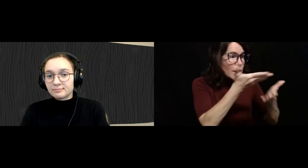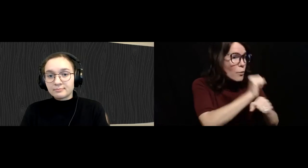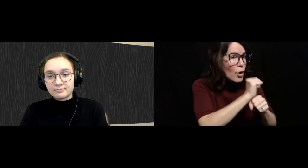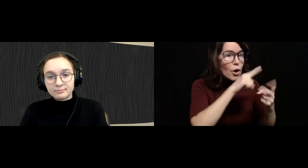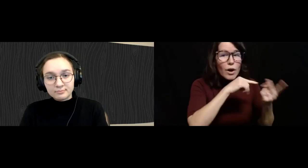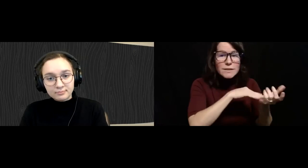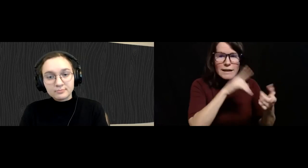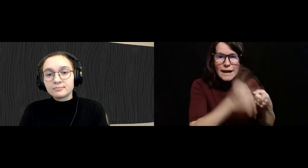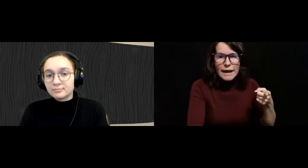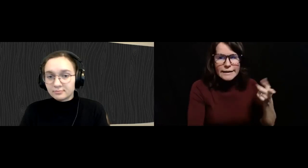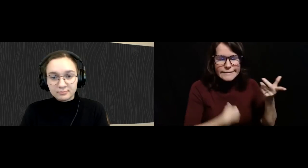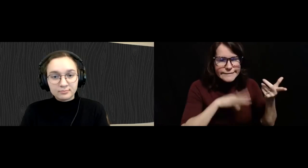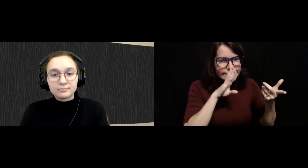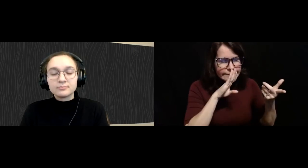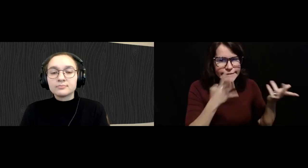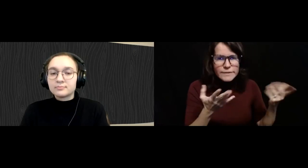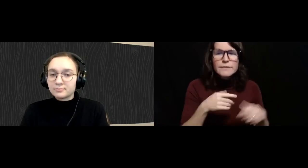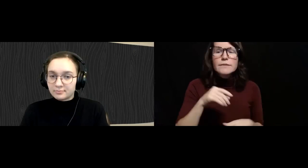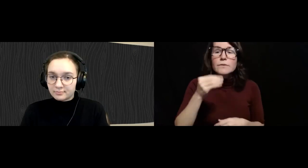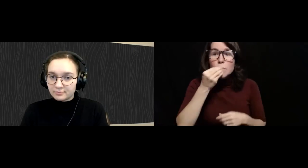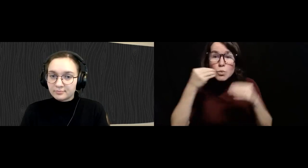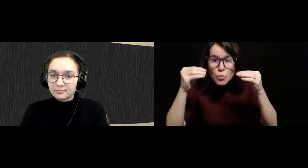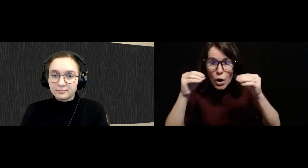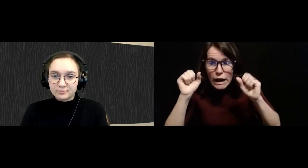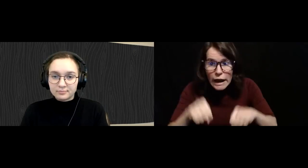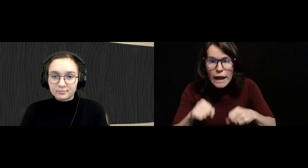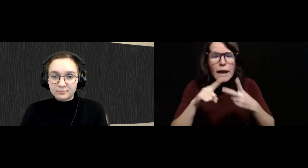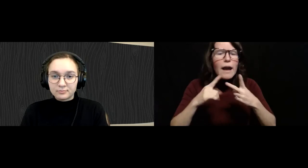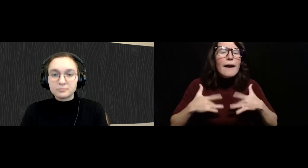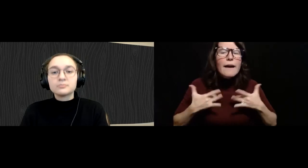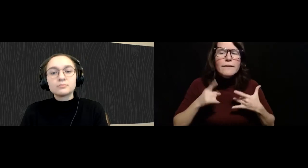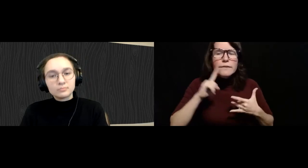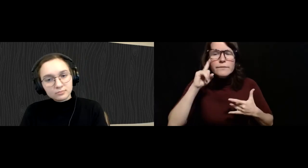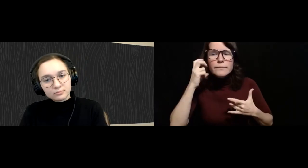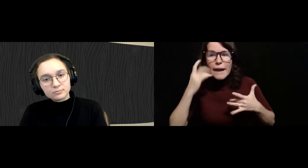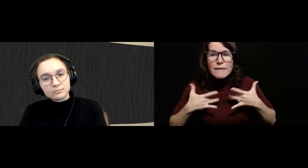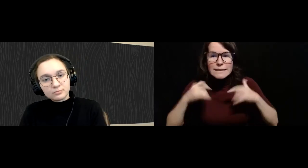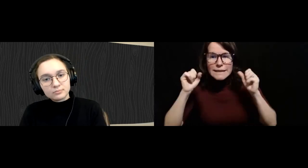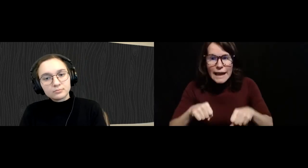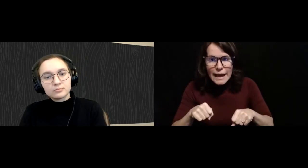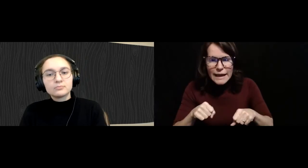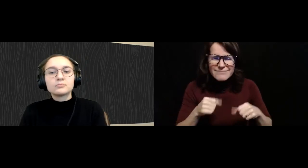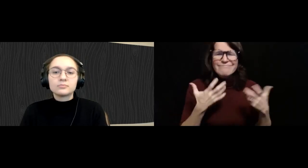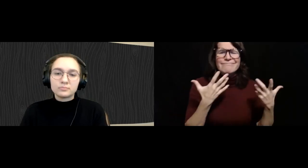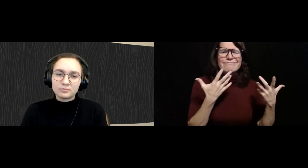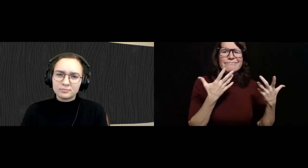the policy was that they couldn't bring me to work and they couldn't bring me to the doctor, but they could bring me to a grocery store or to a deafblind